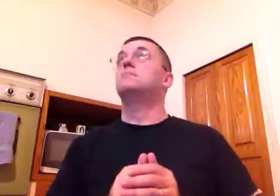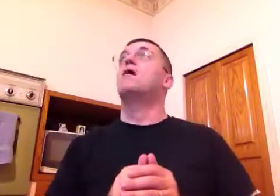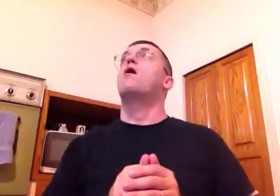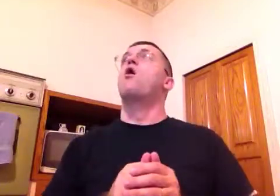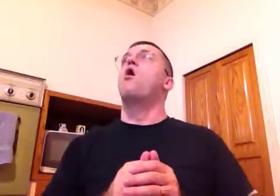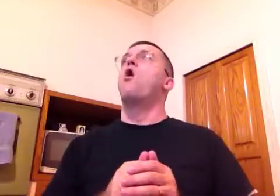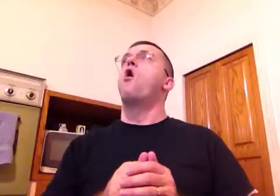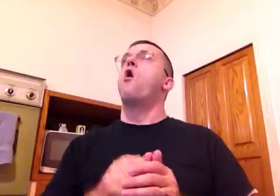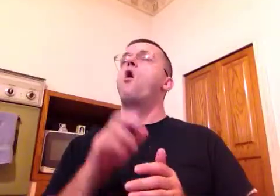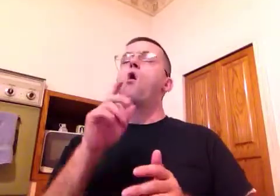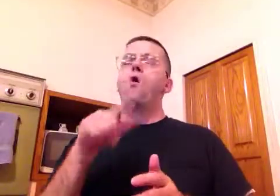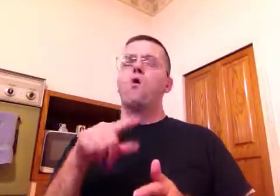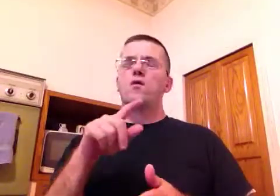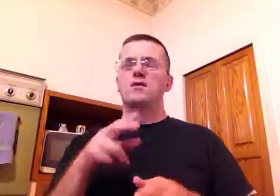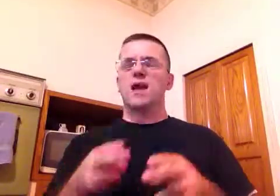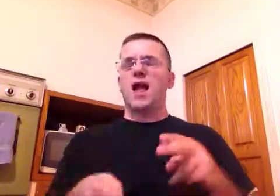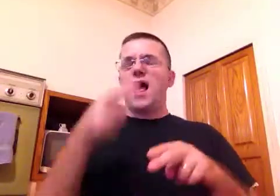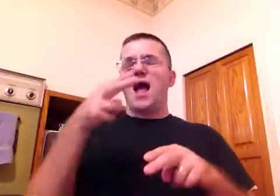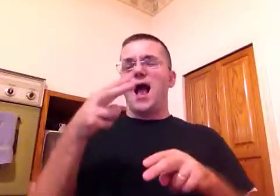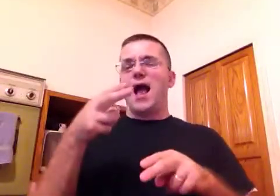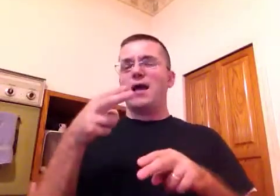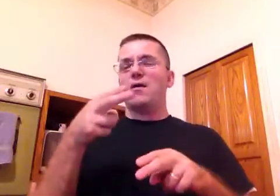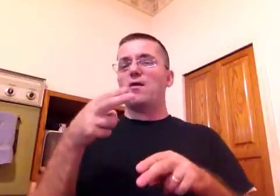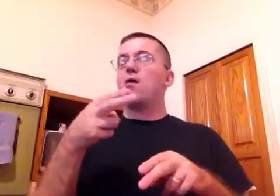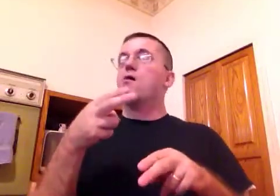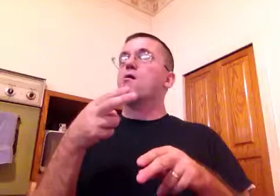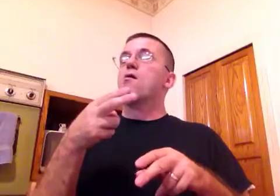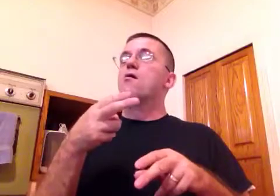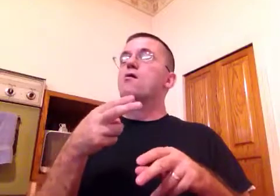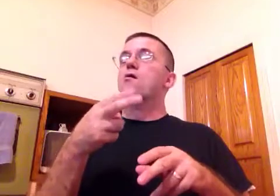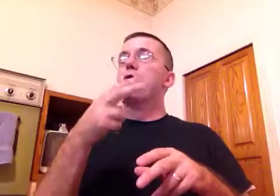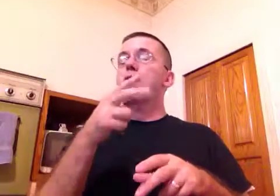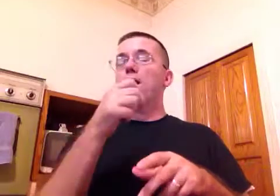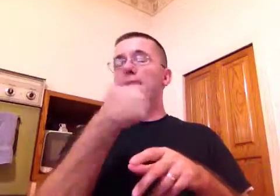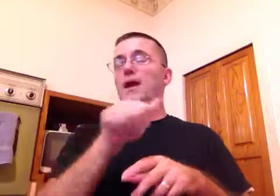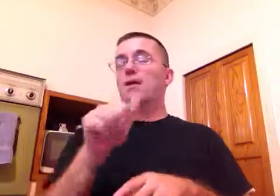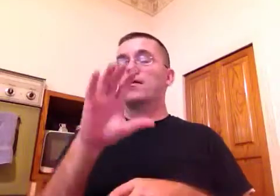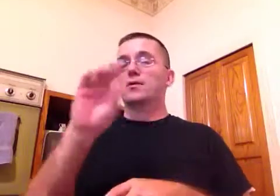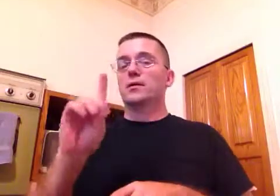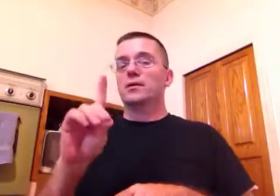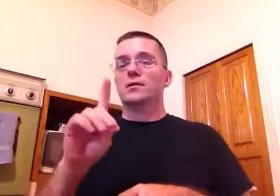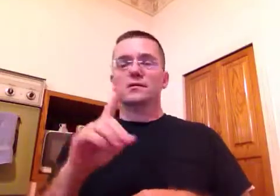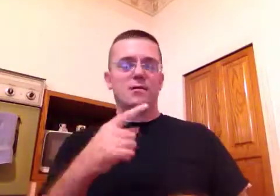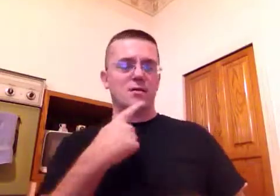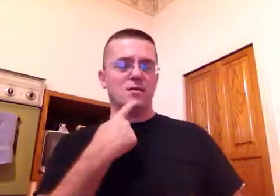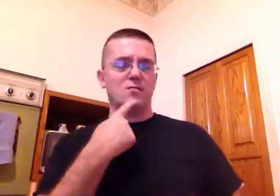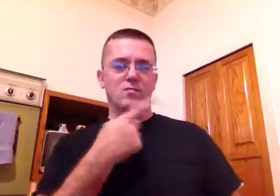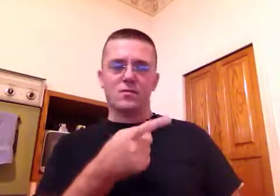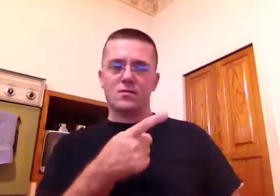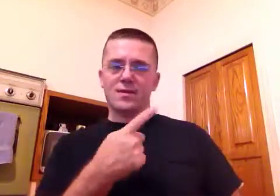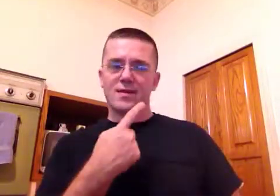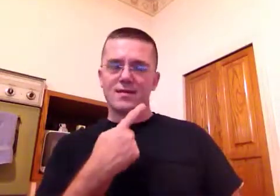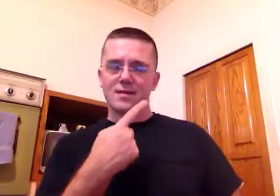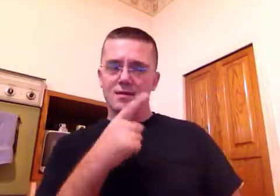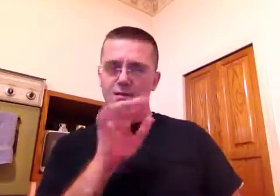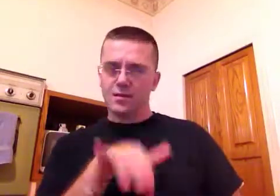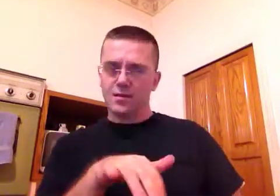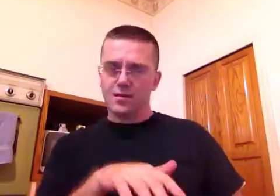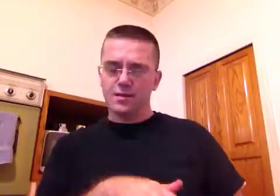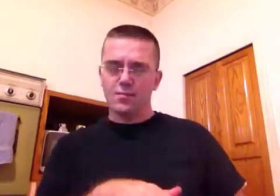is higher than if you did with a CD or another thing. And what are they quoting you? Well, for 7 years, it